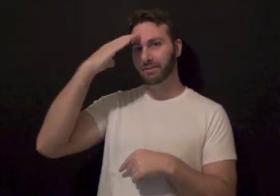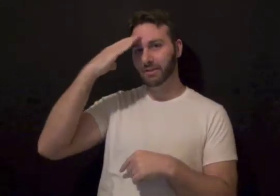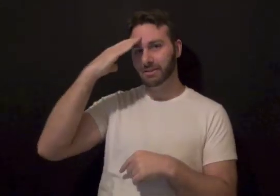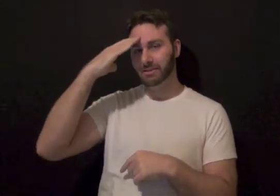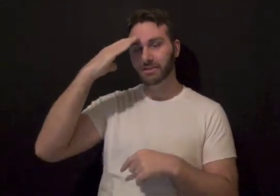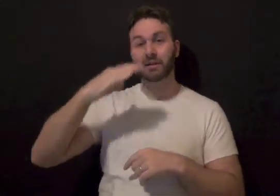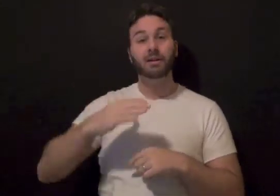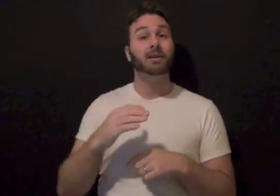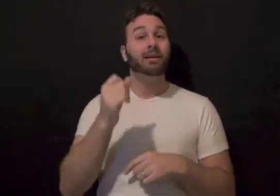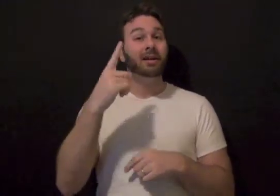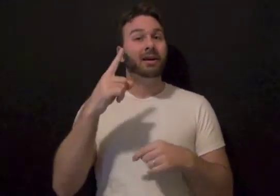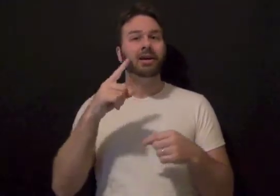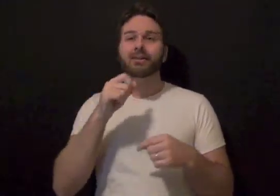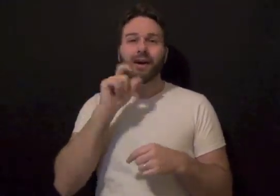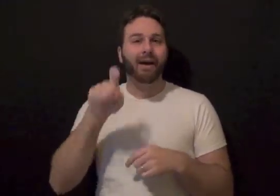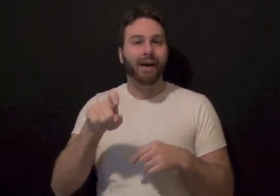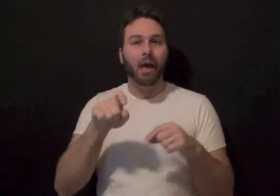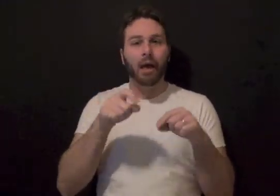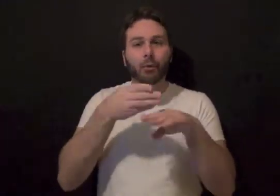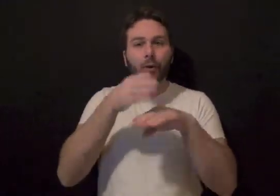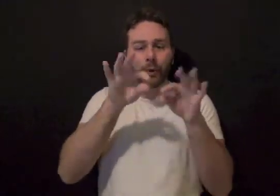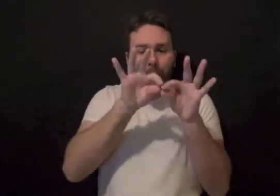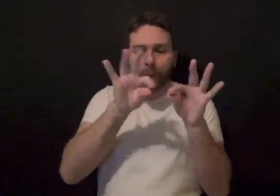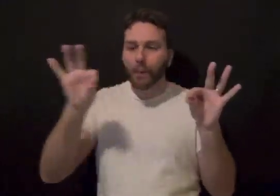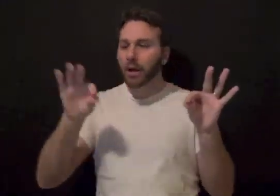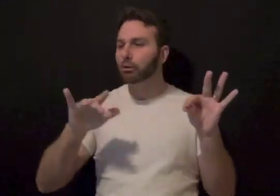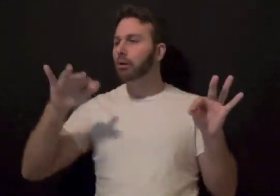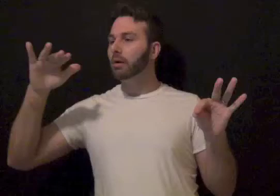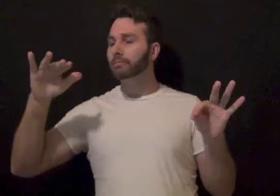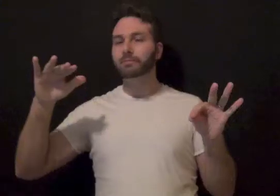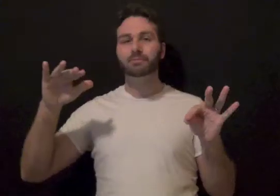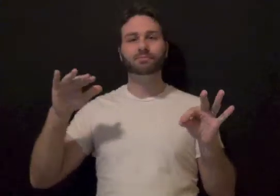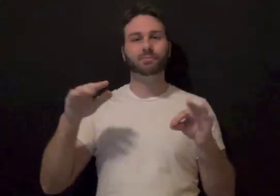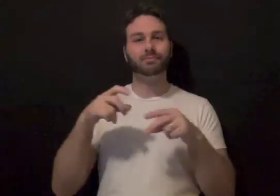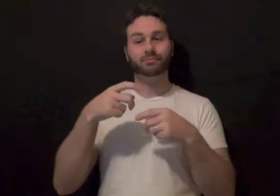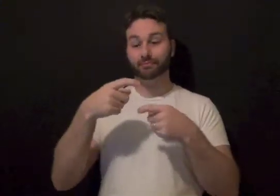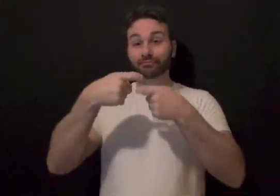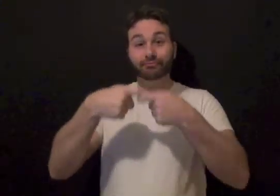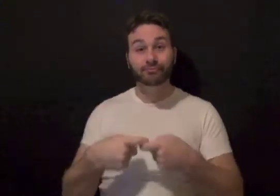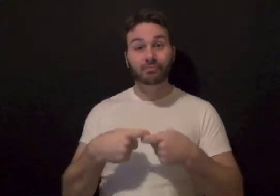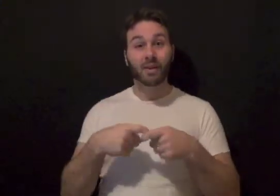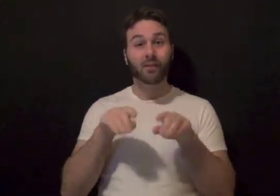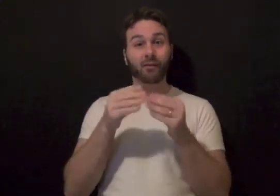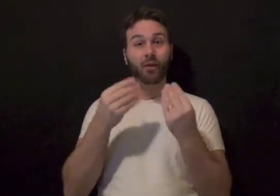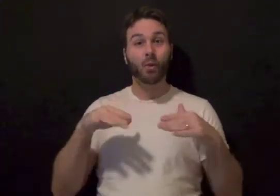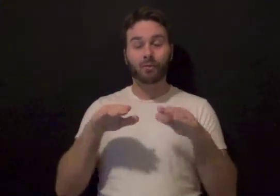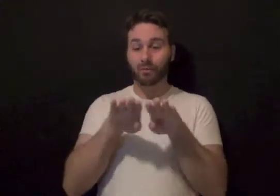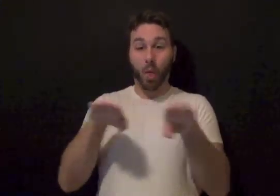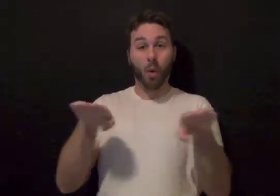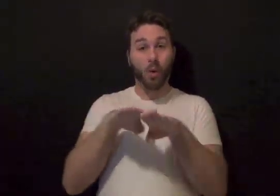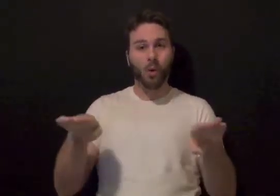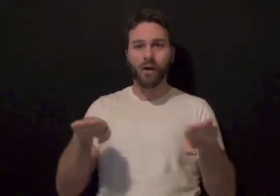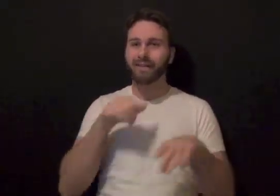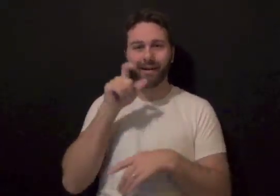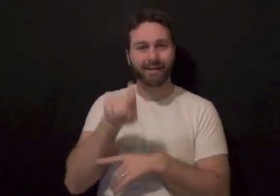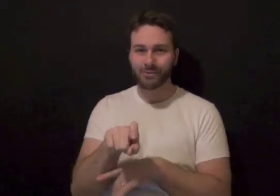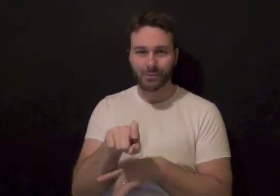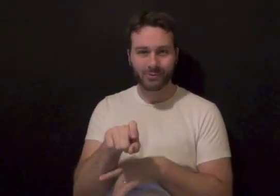definitely don't have to sit on the floor. All you need to do is to take 10 minutes out a day to step back, to